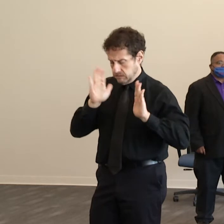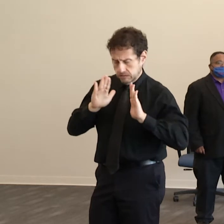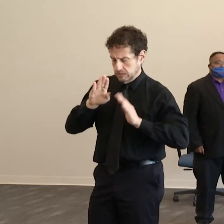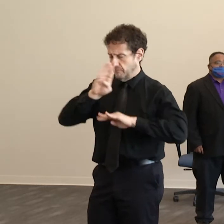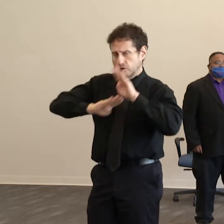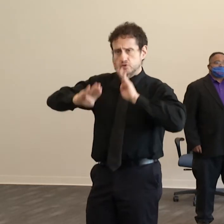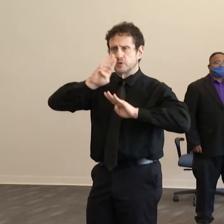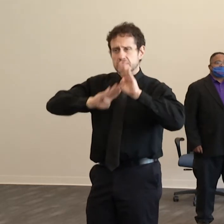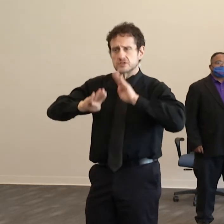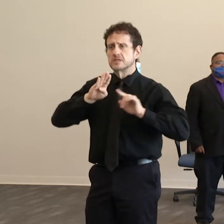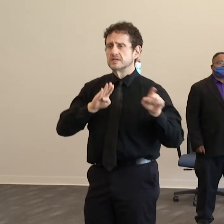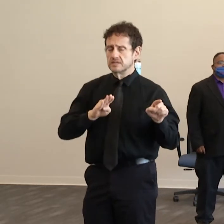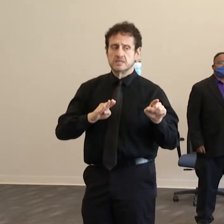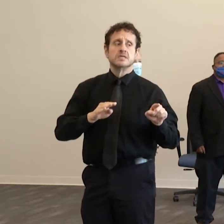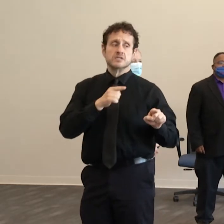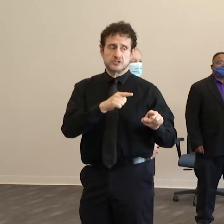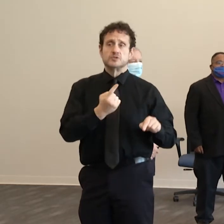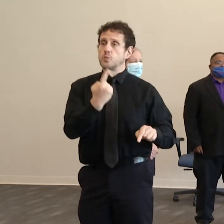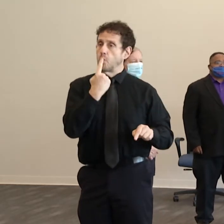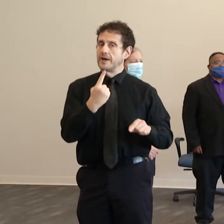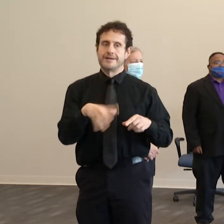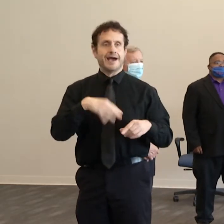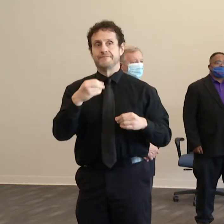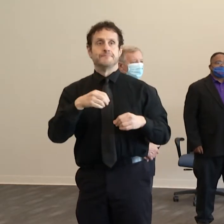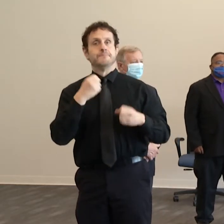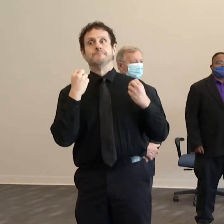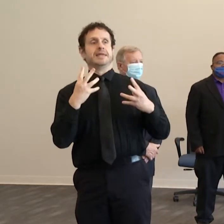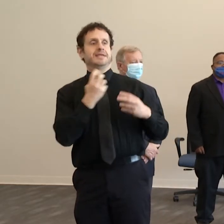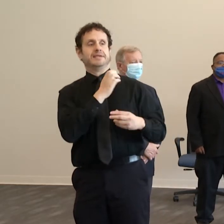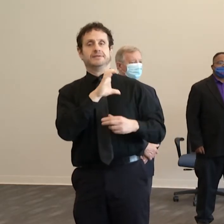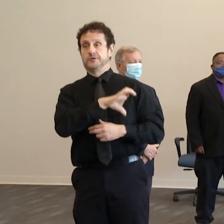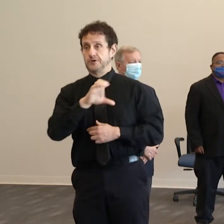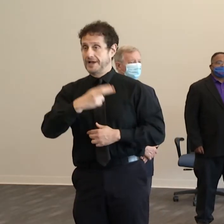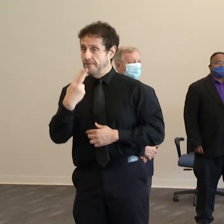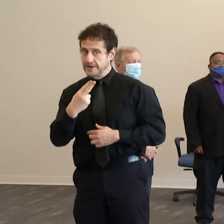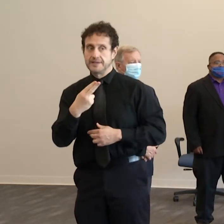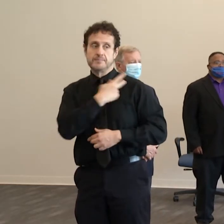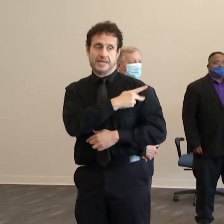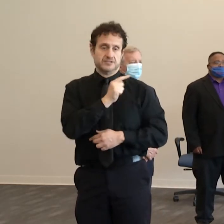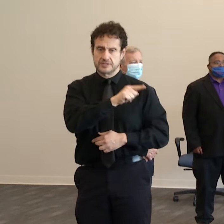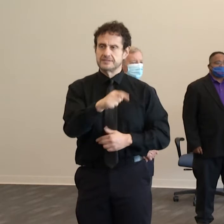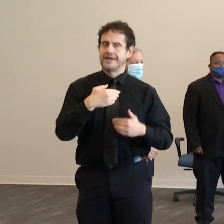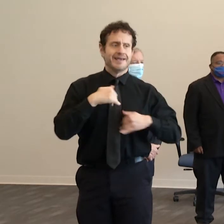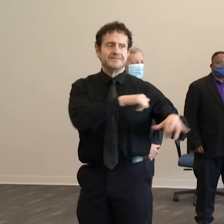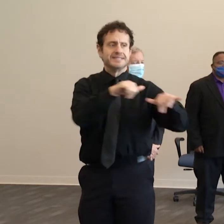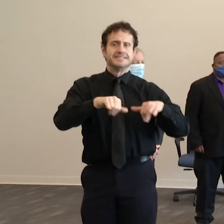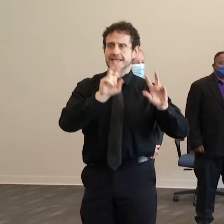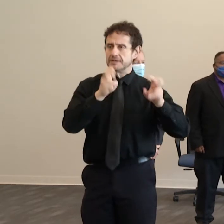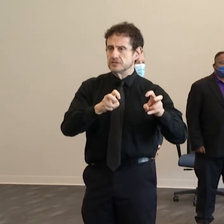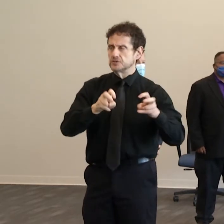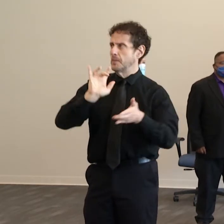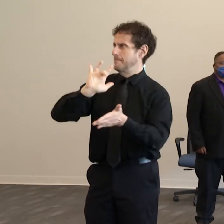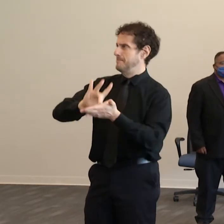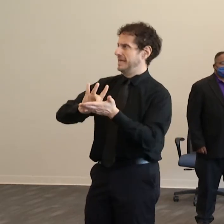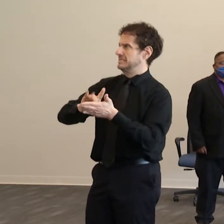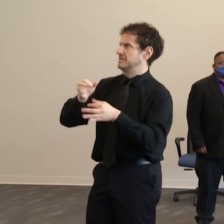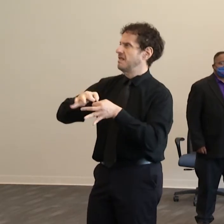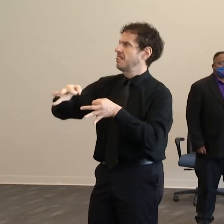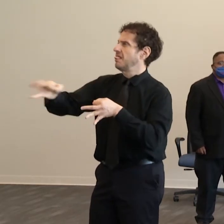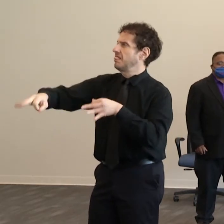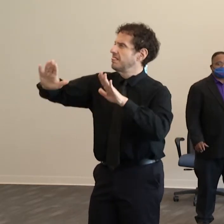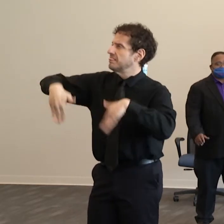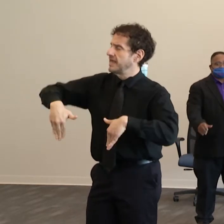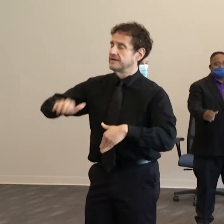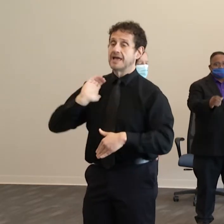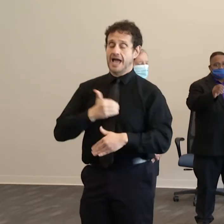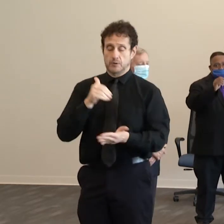and she is one of many Cook County Health patients who have had the same issue. Our doctors, nurses, physician assistants, and